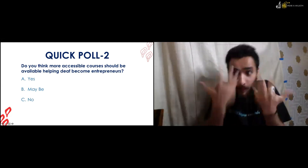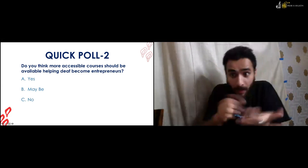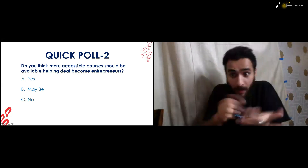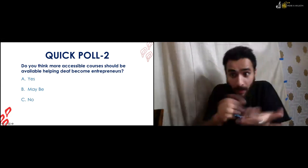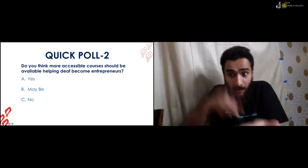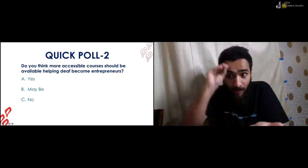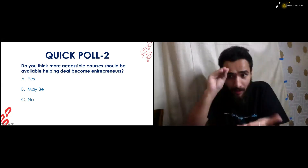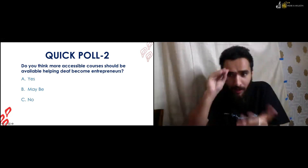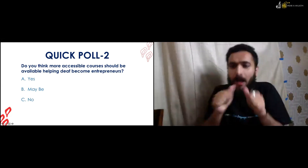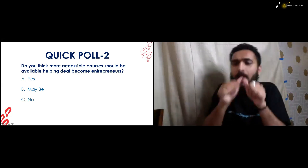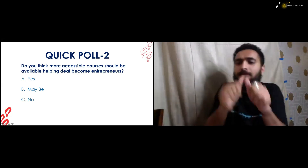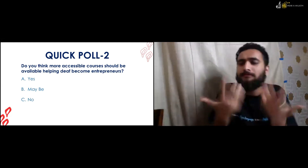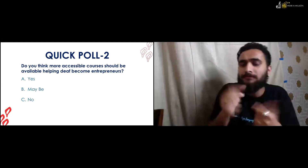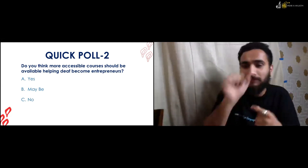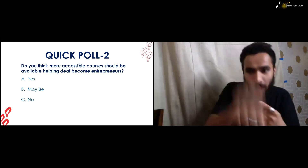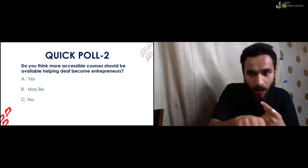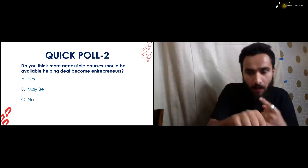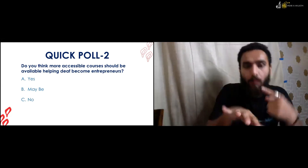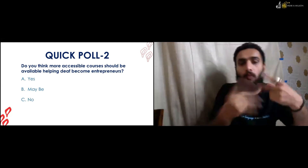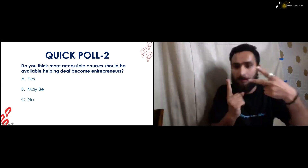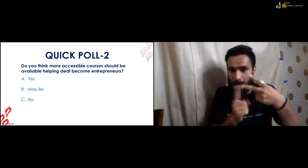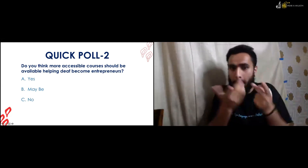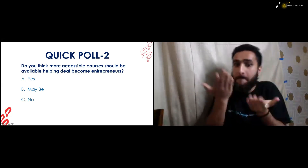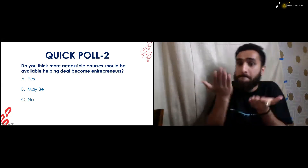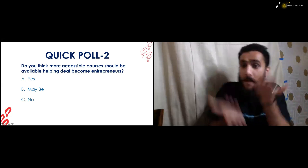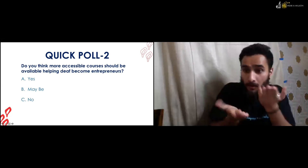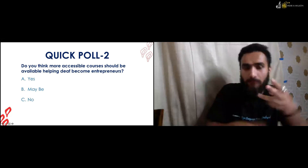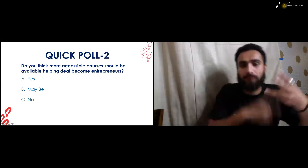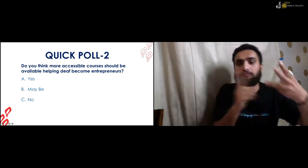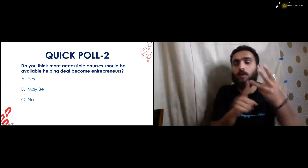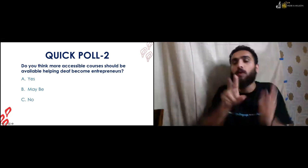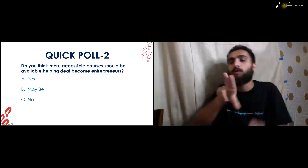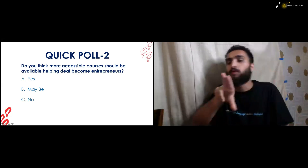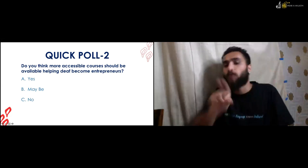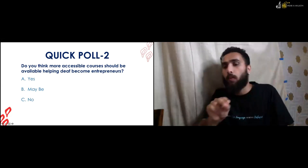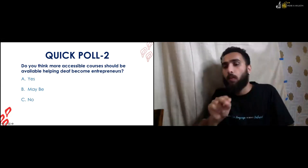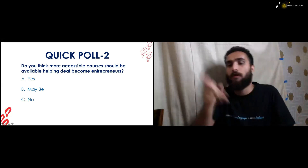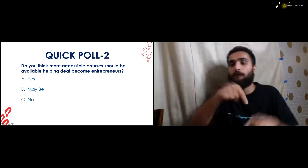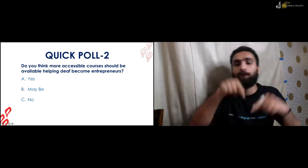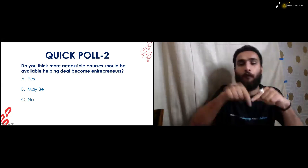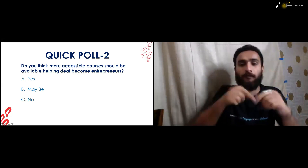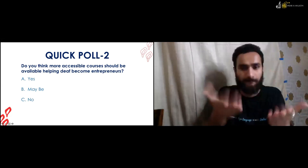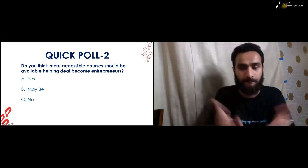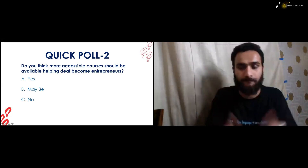available to help deaf become entrepreneur? Yes, maybe, or